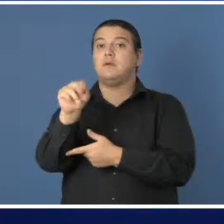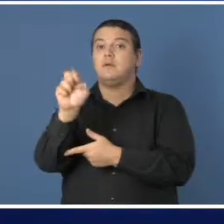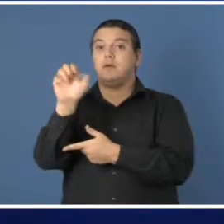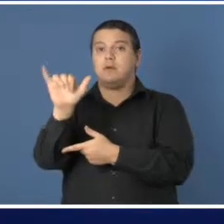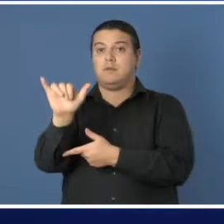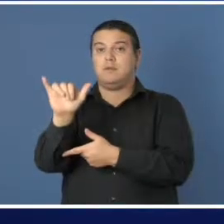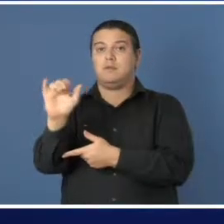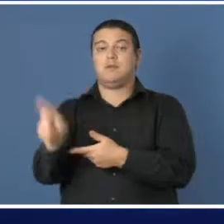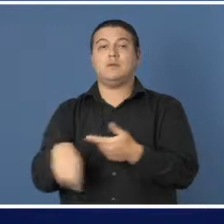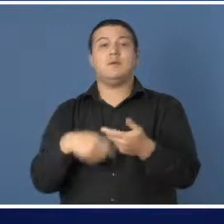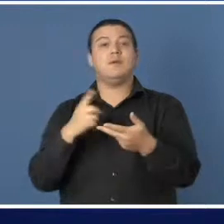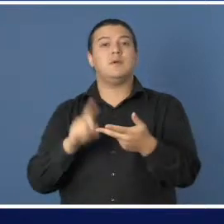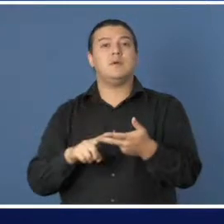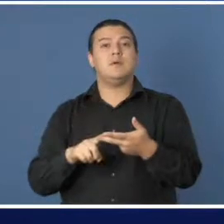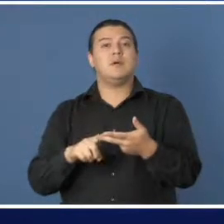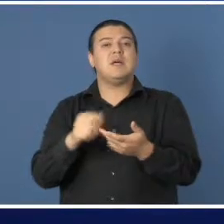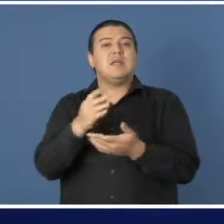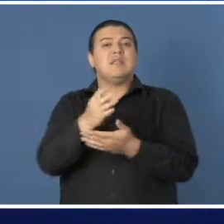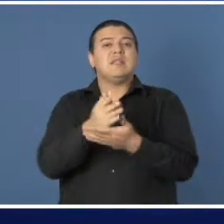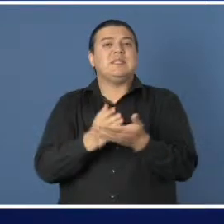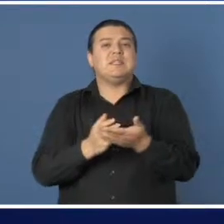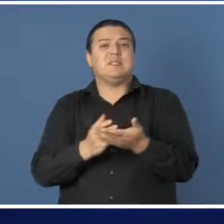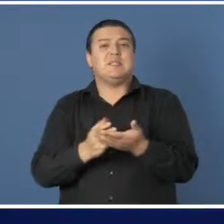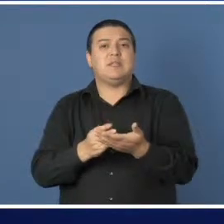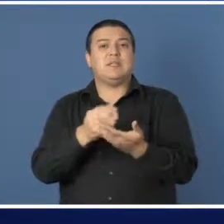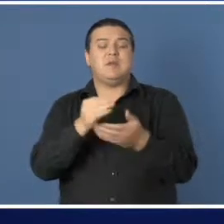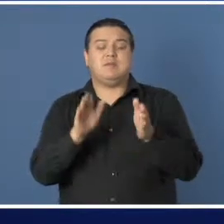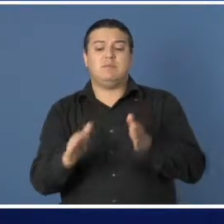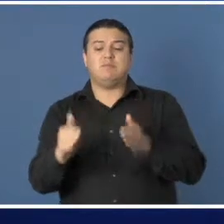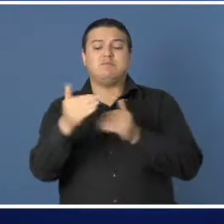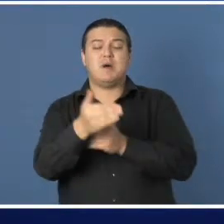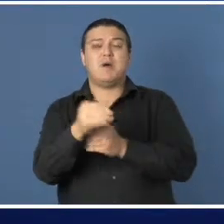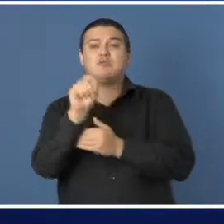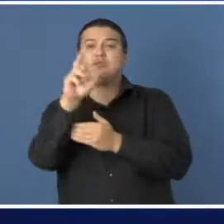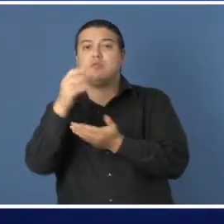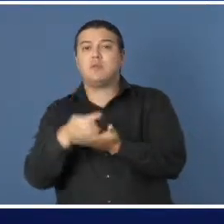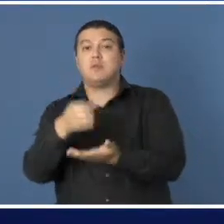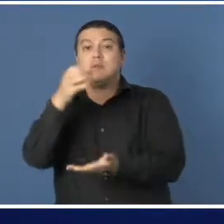honey, some commercially prepared foods,